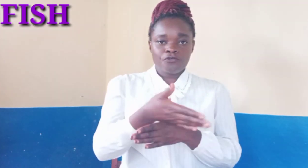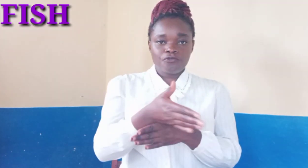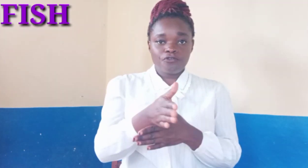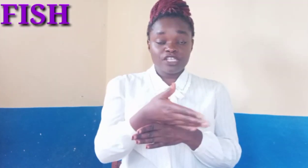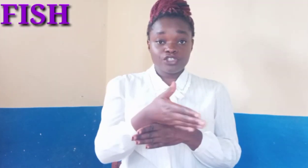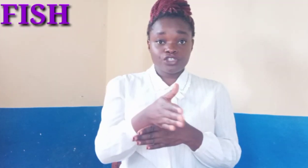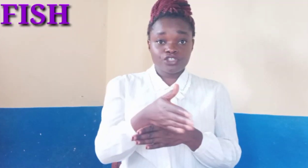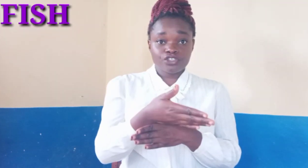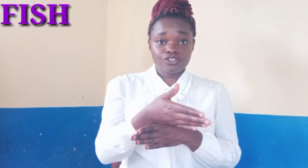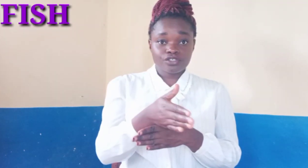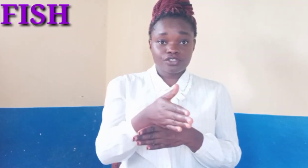Fish,